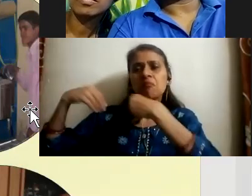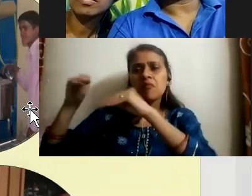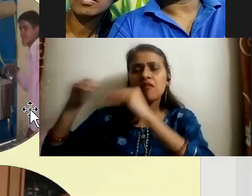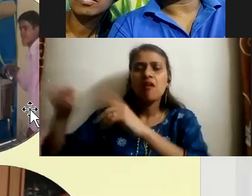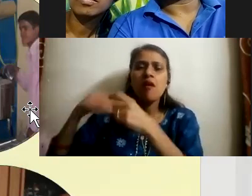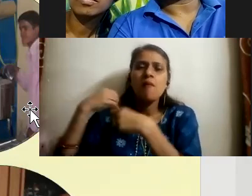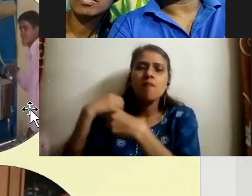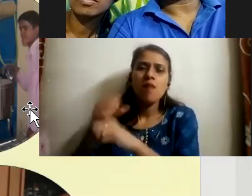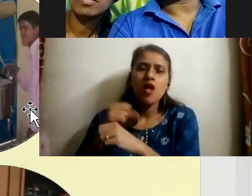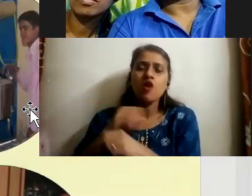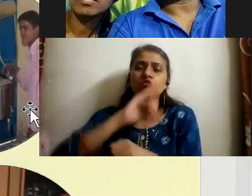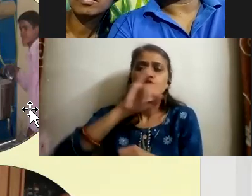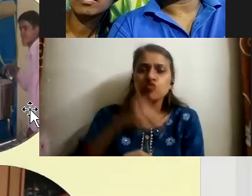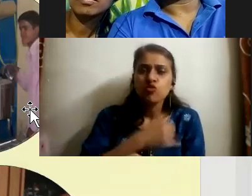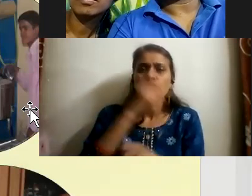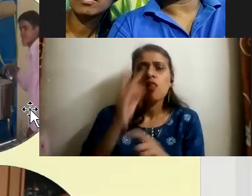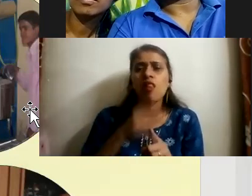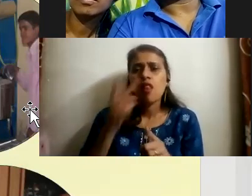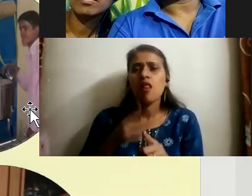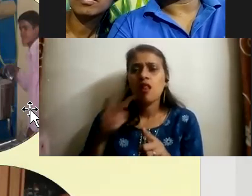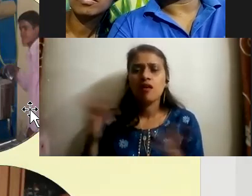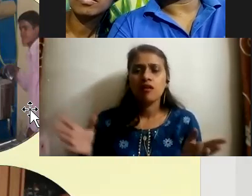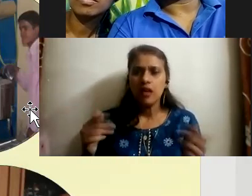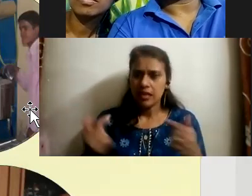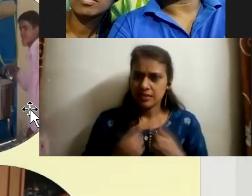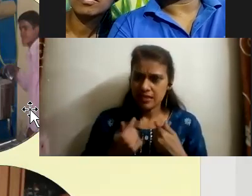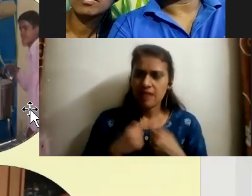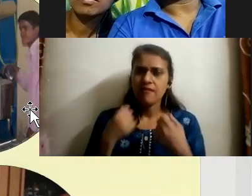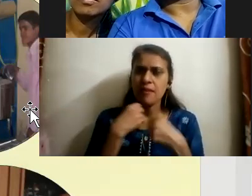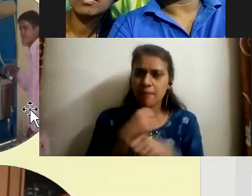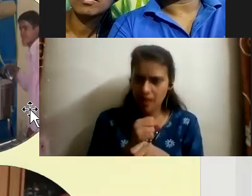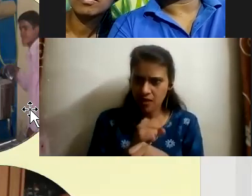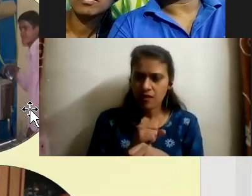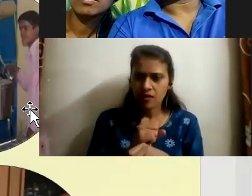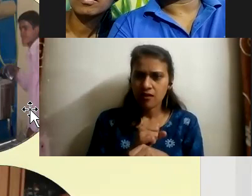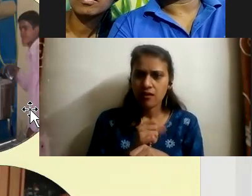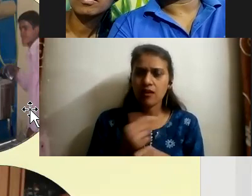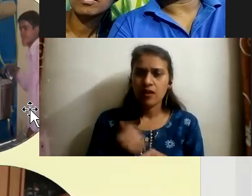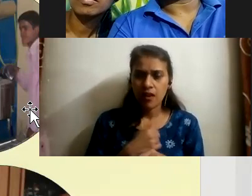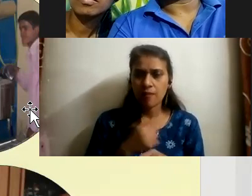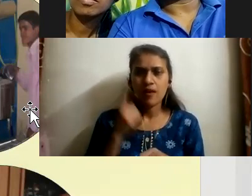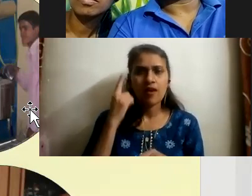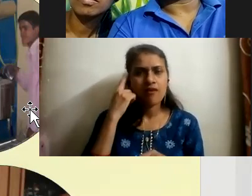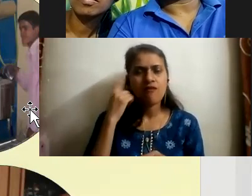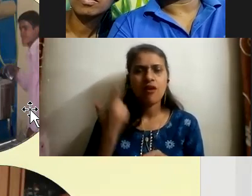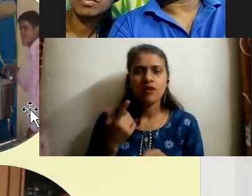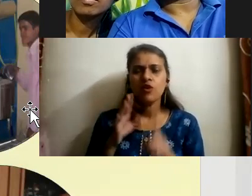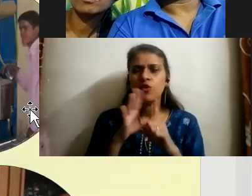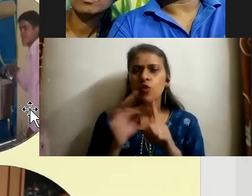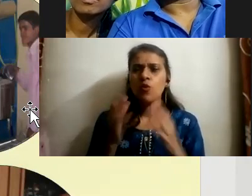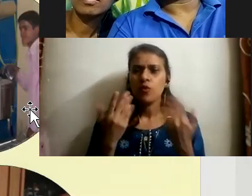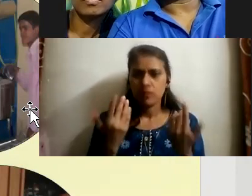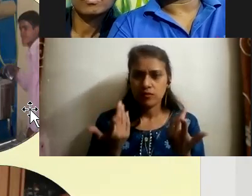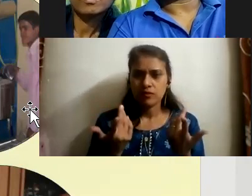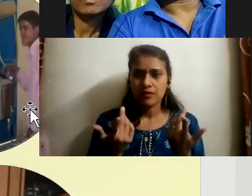milta. To humne socha, kyun na wo machine hum hi bana le aur apne farm mein hi rakh le. And he built this kind of a